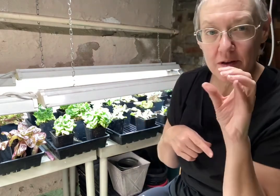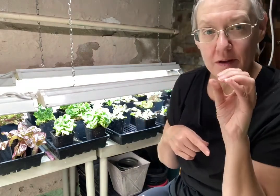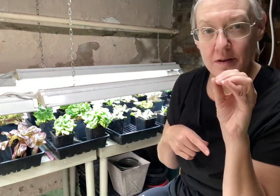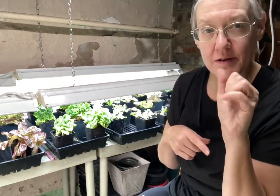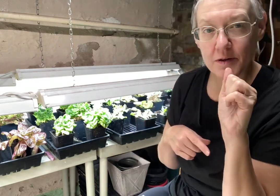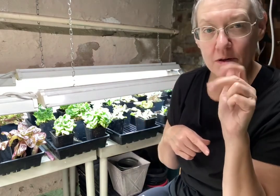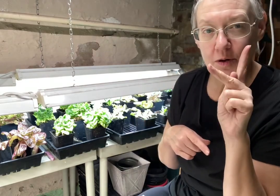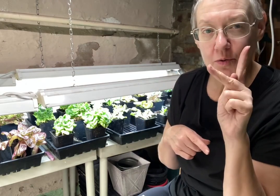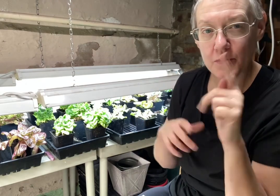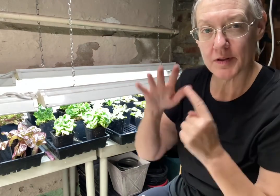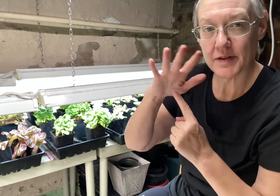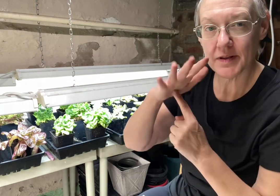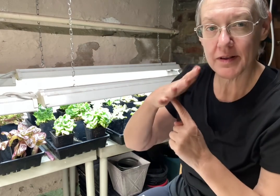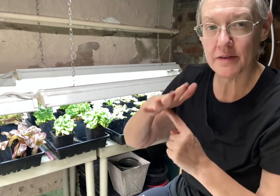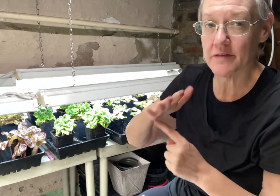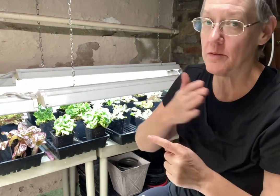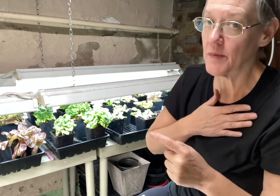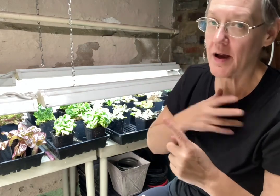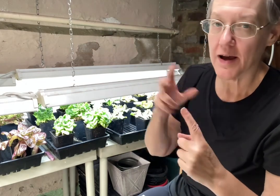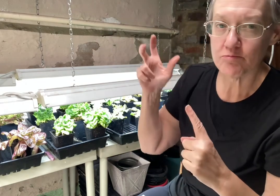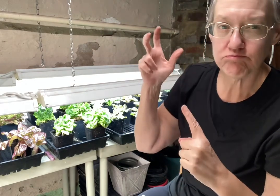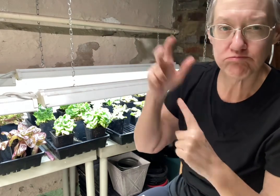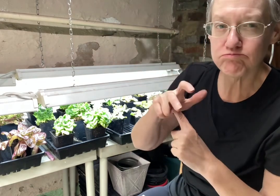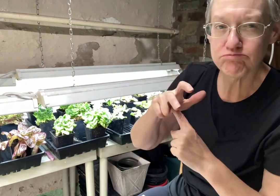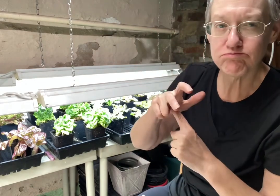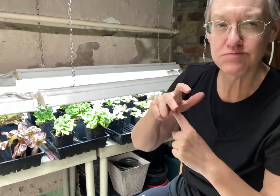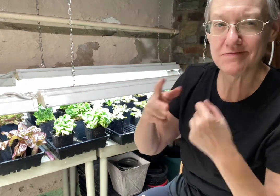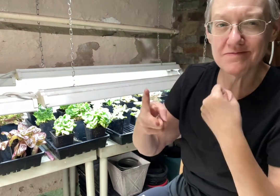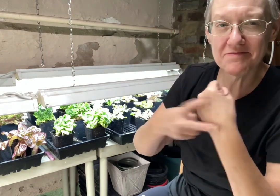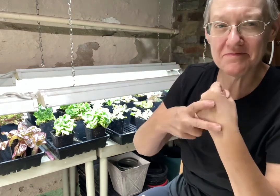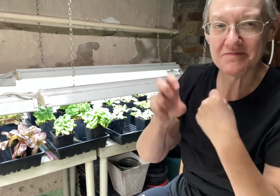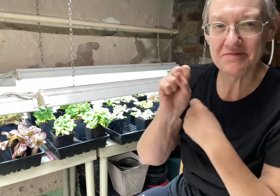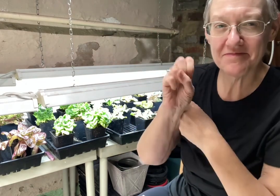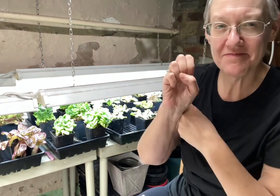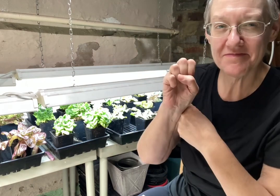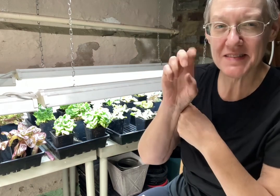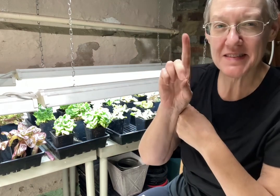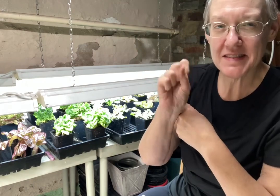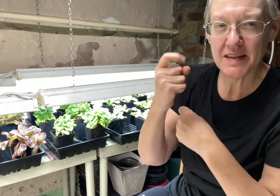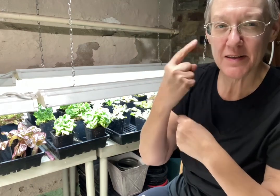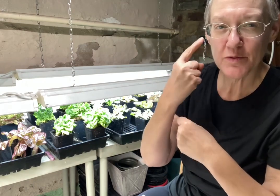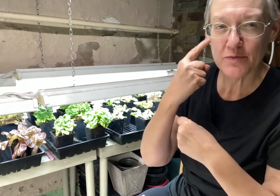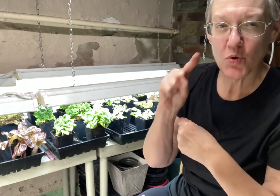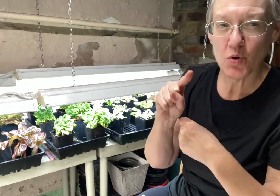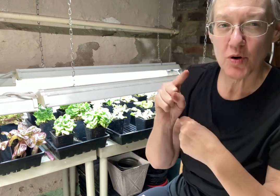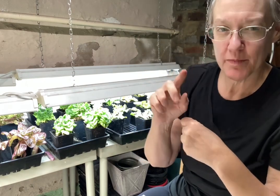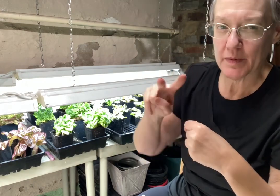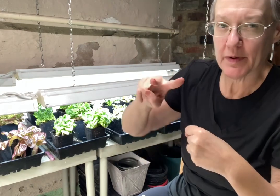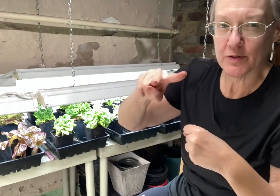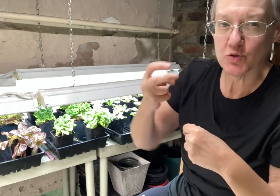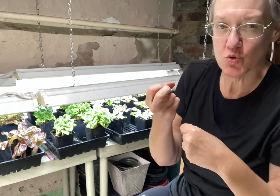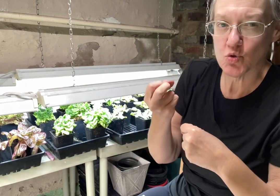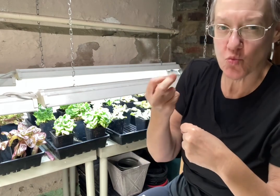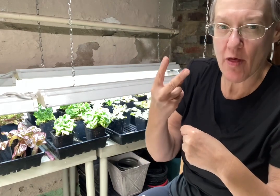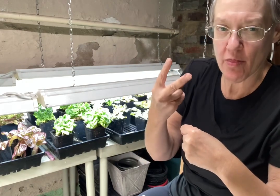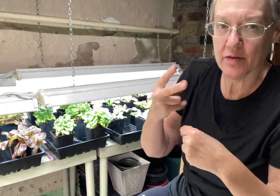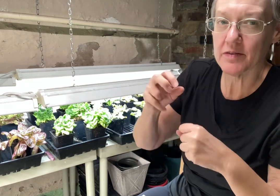That's red oak leaf lettuce. It is my champ. I've been saving those seeds for, I think this is the